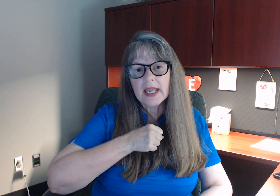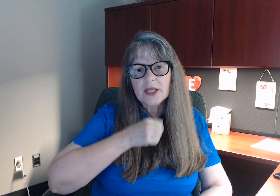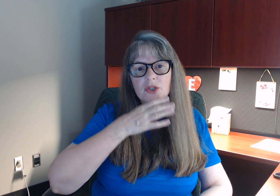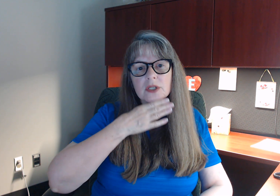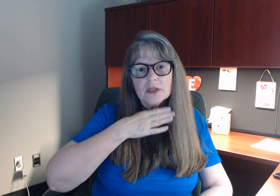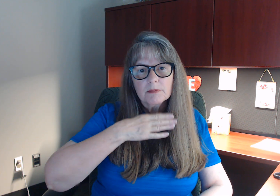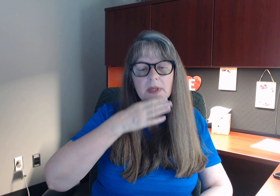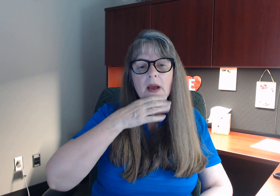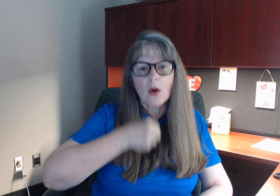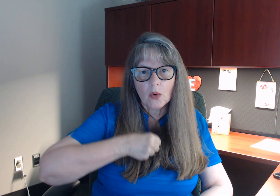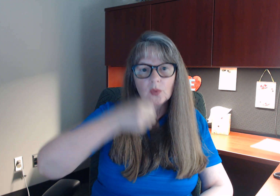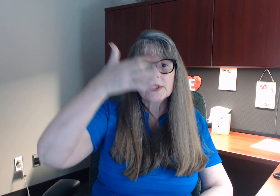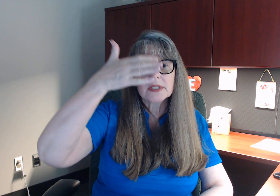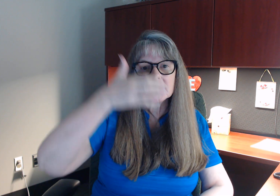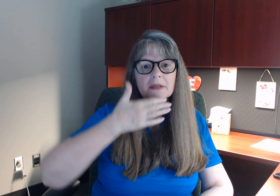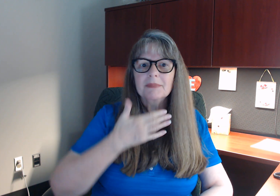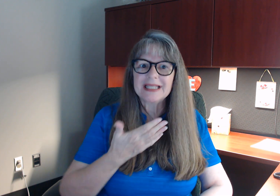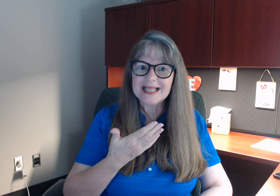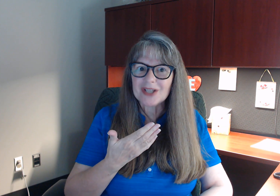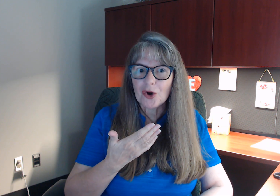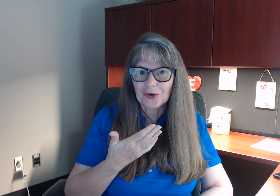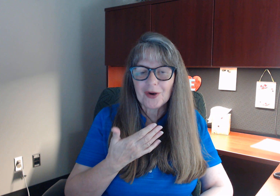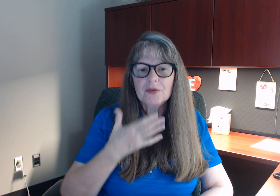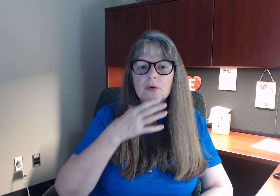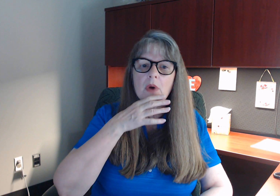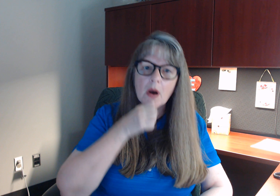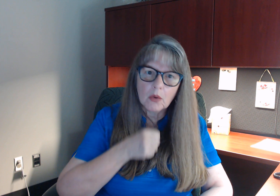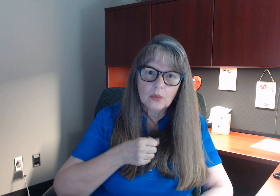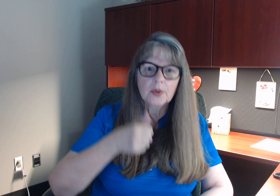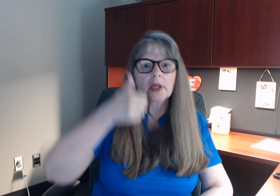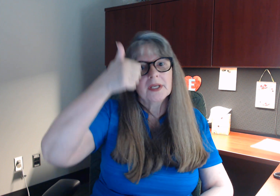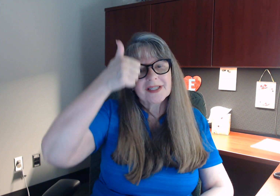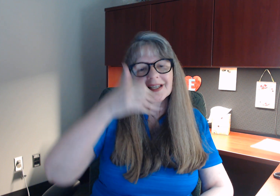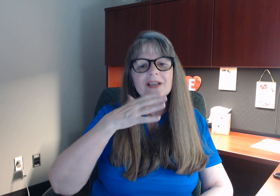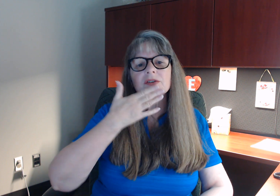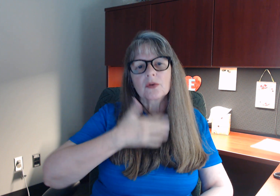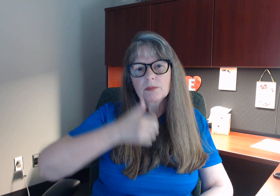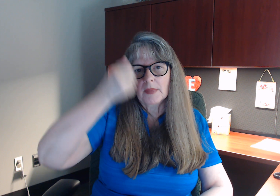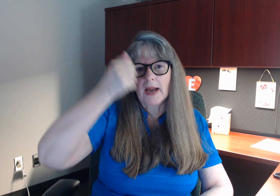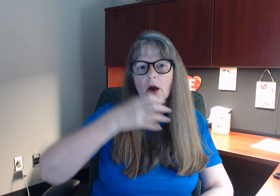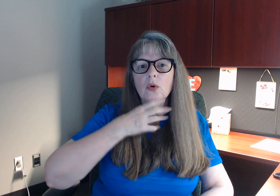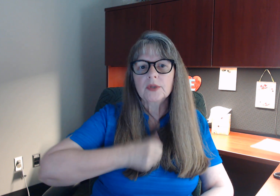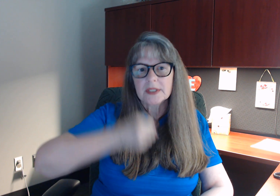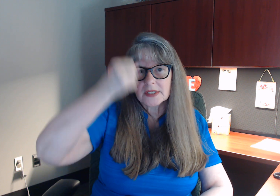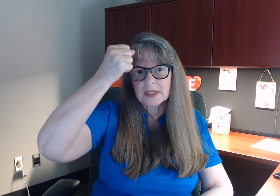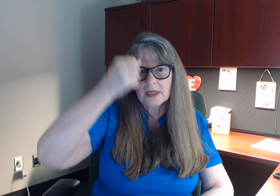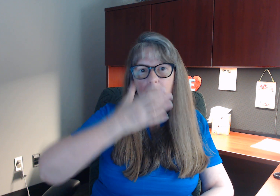age, but oldest, but see, that's harder if you do oldest. So my oldest